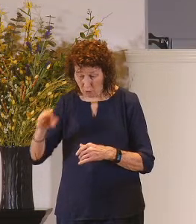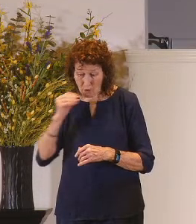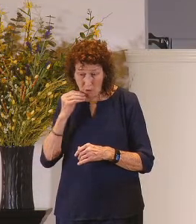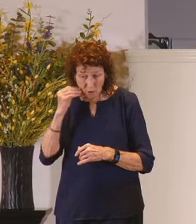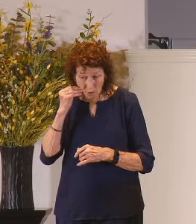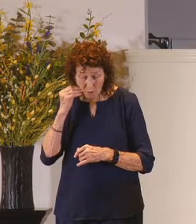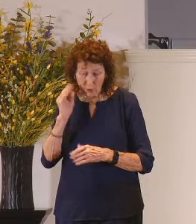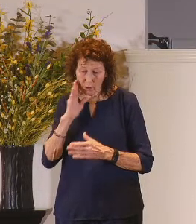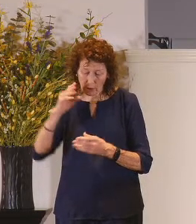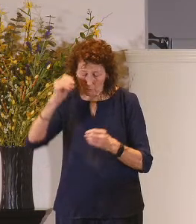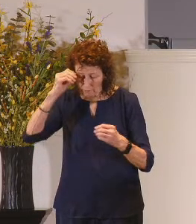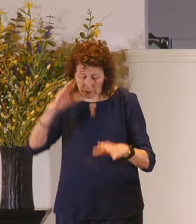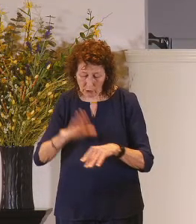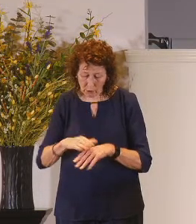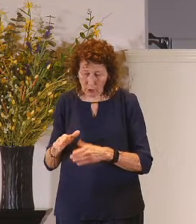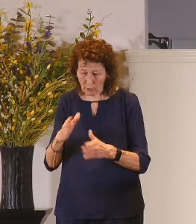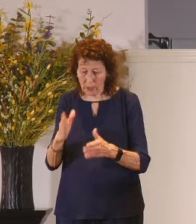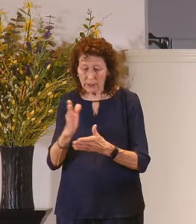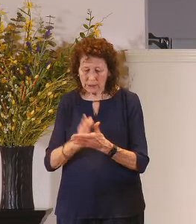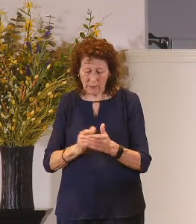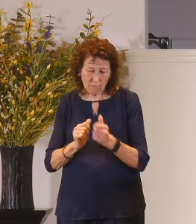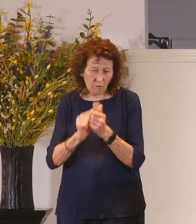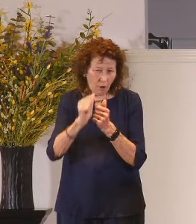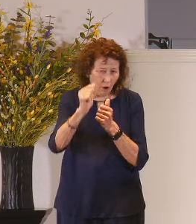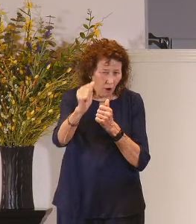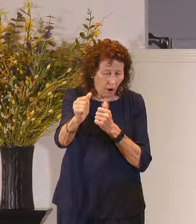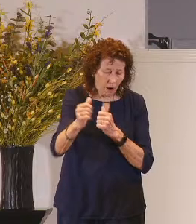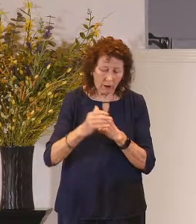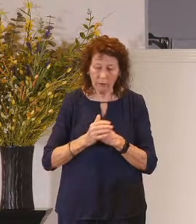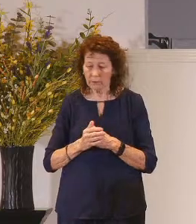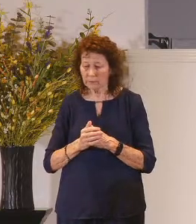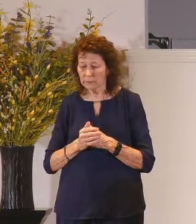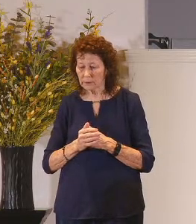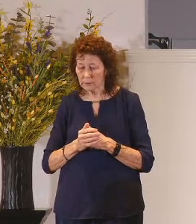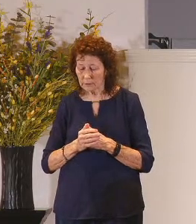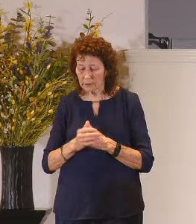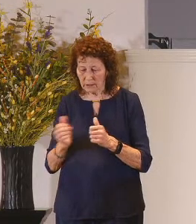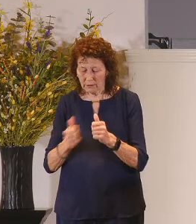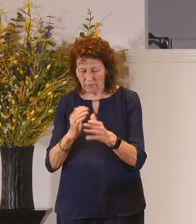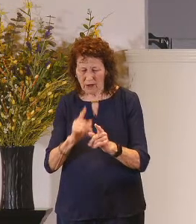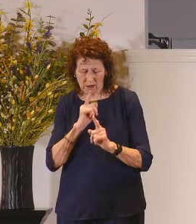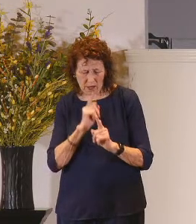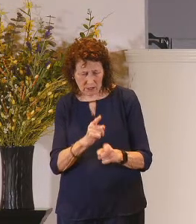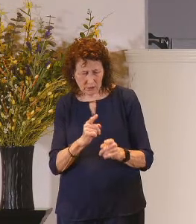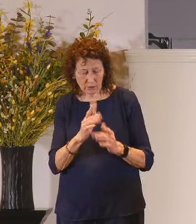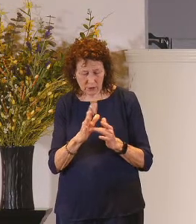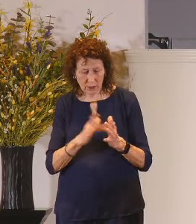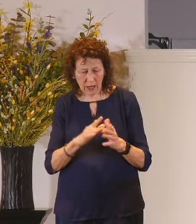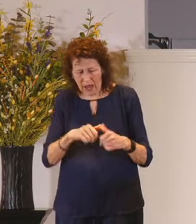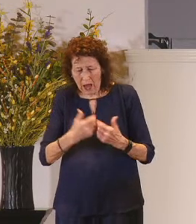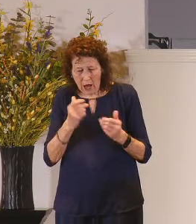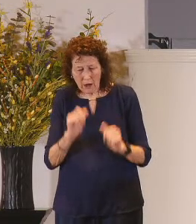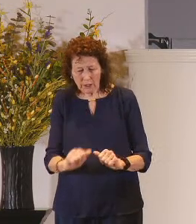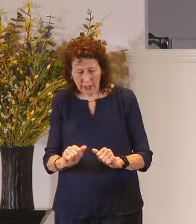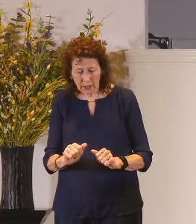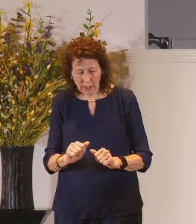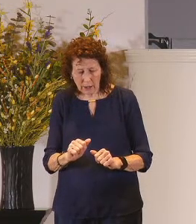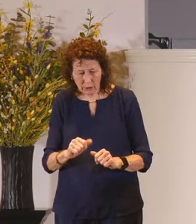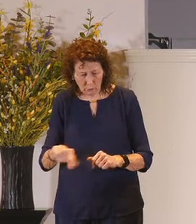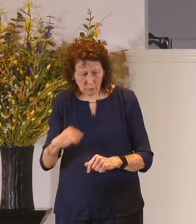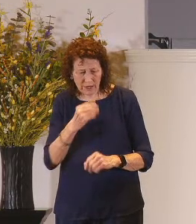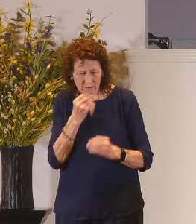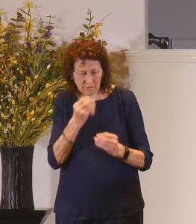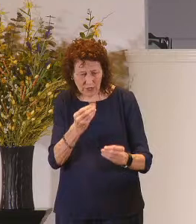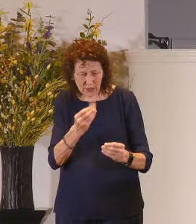they will faint on the way, and some of them have come from far away." And his disciples answered him, "How can one feed these people